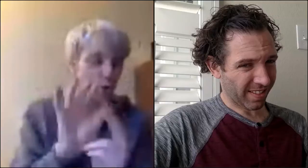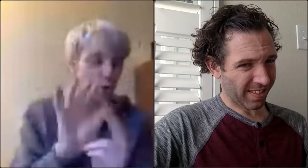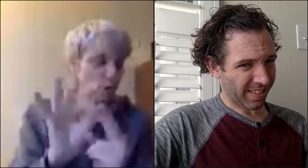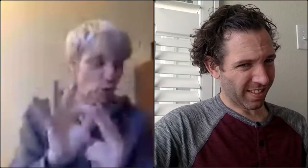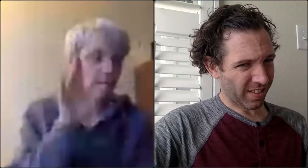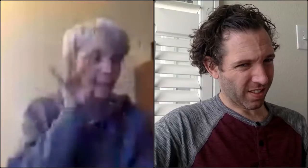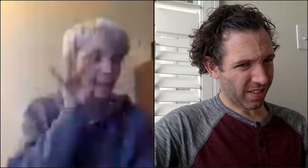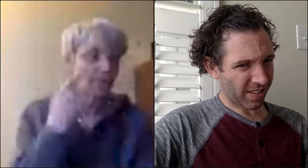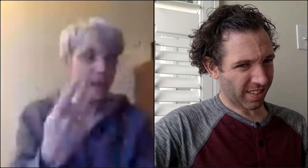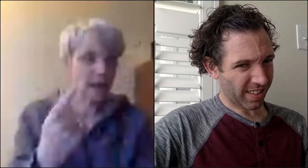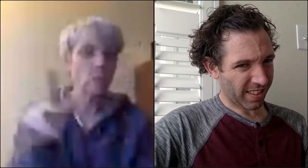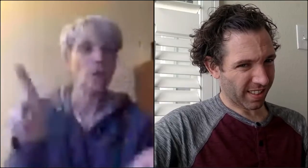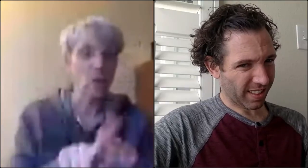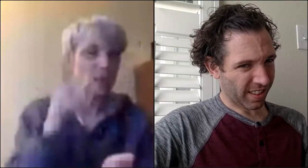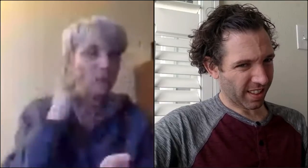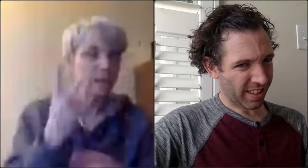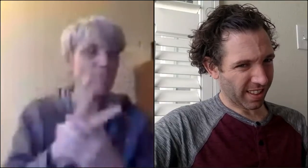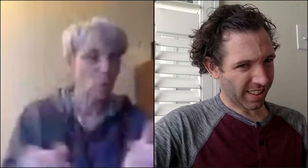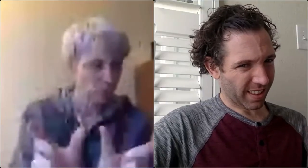no choice. Kevin and I will also see both?